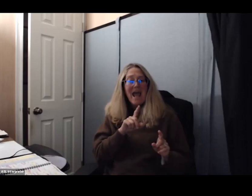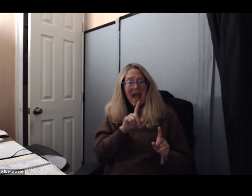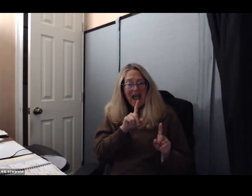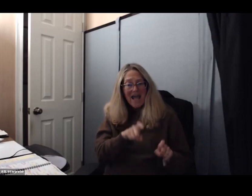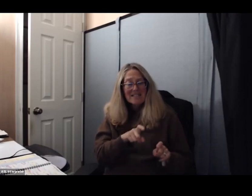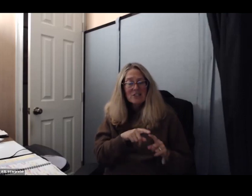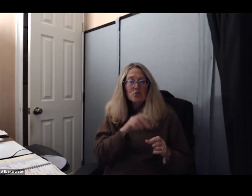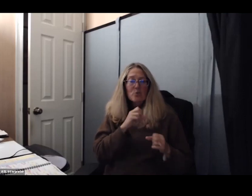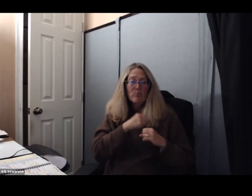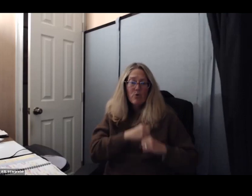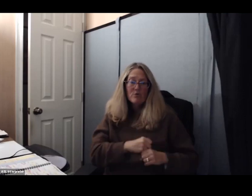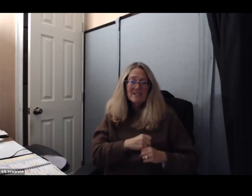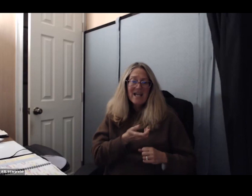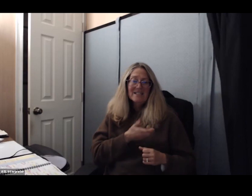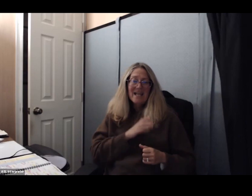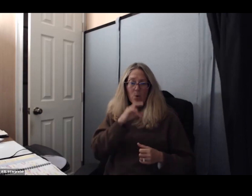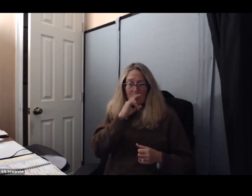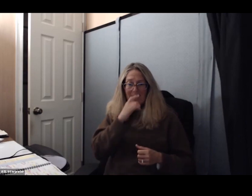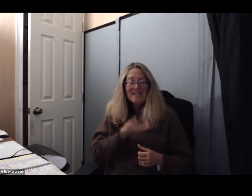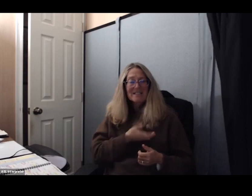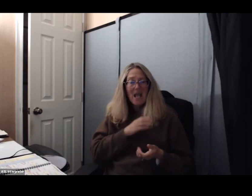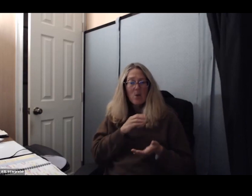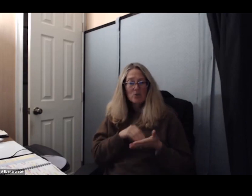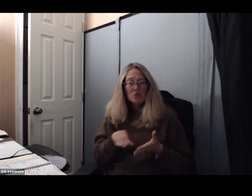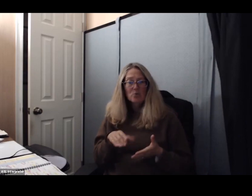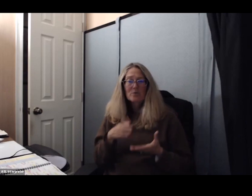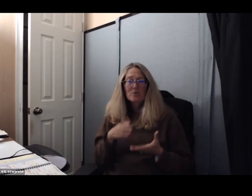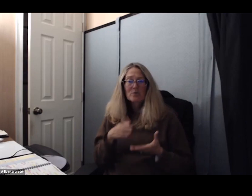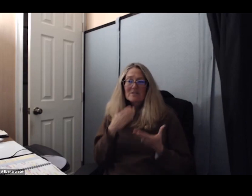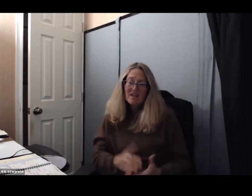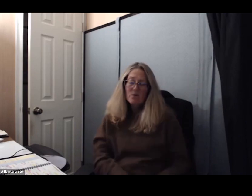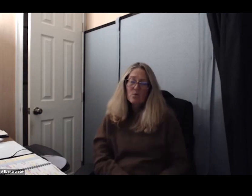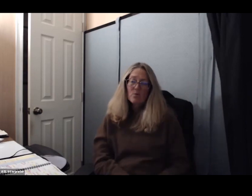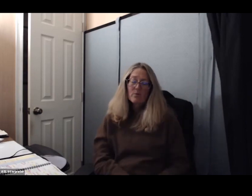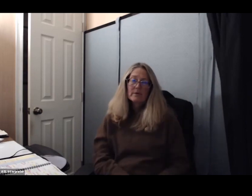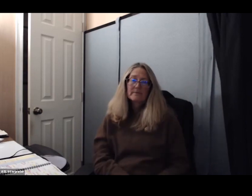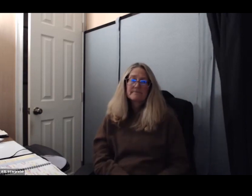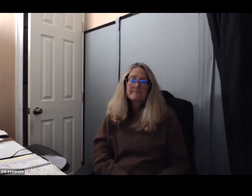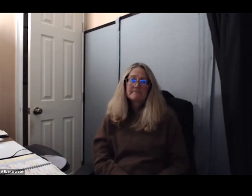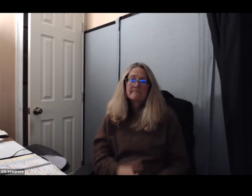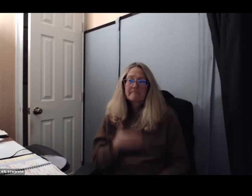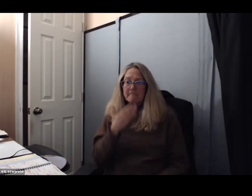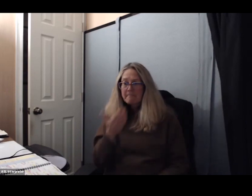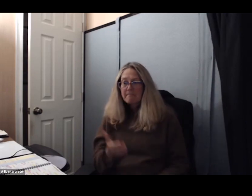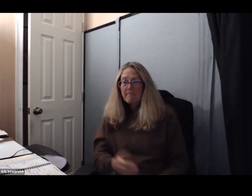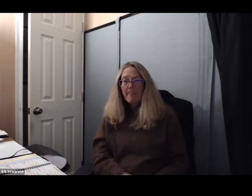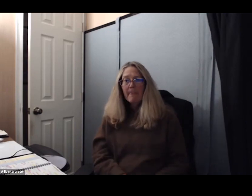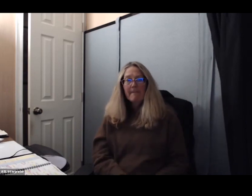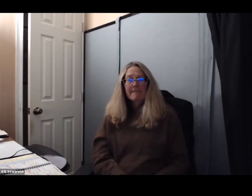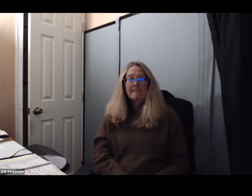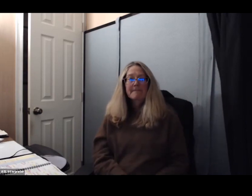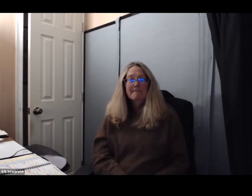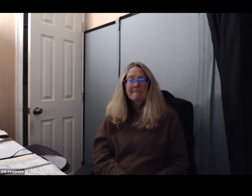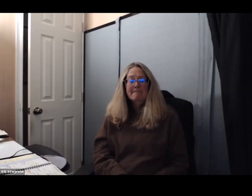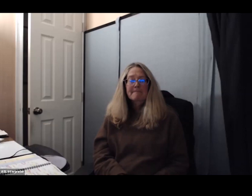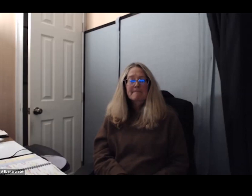kids, protect our students. Thank you. Thank you.